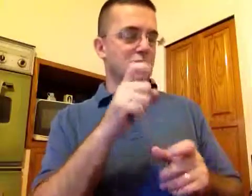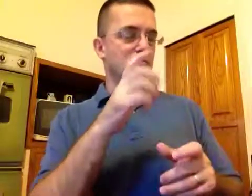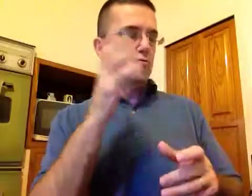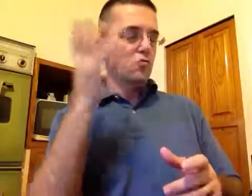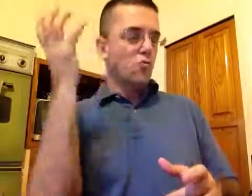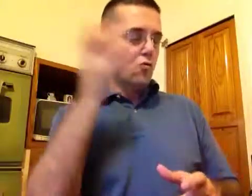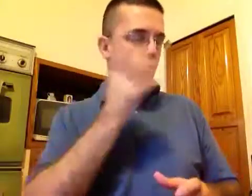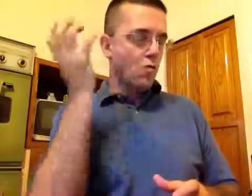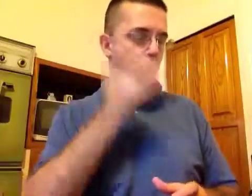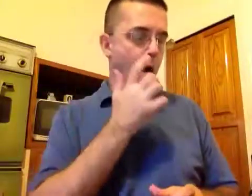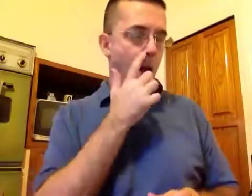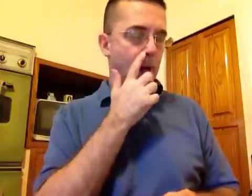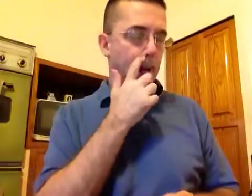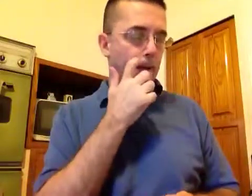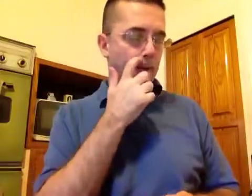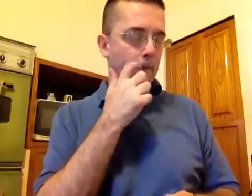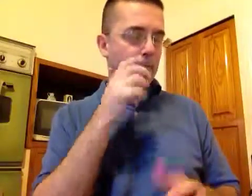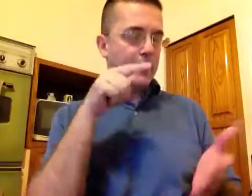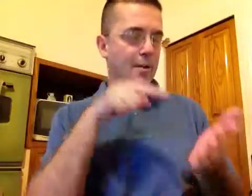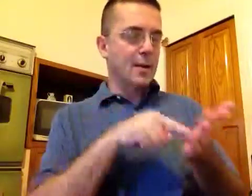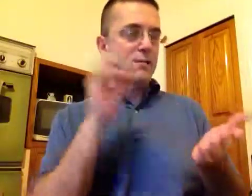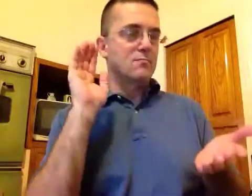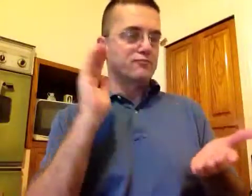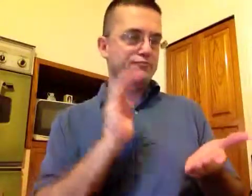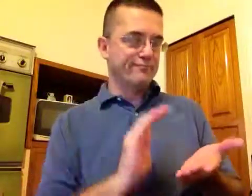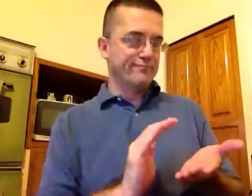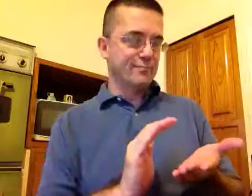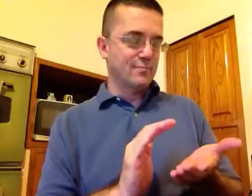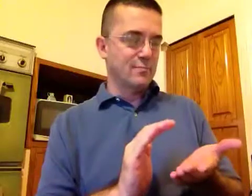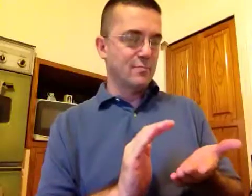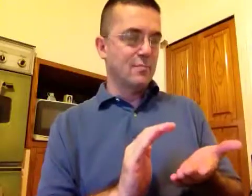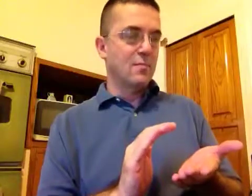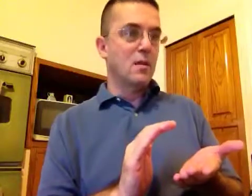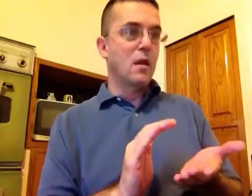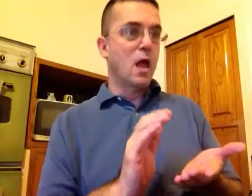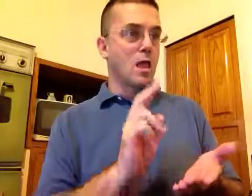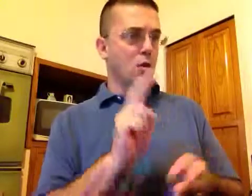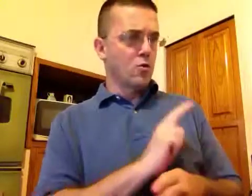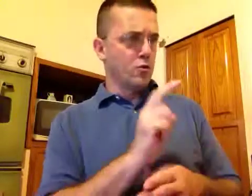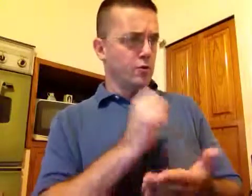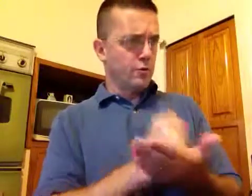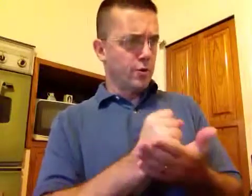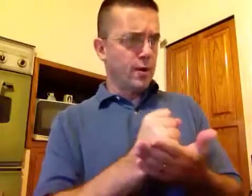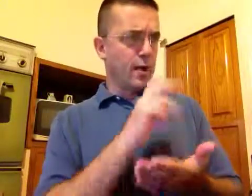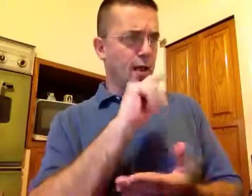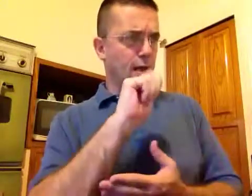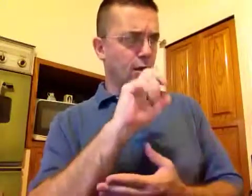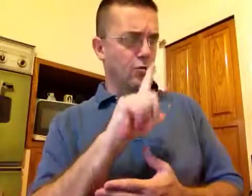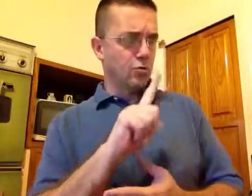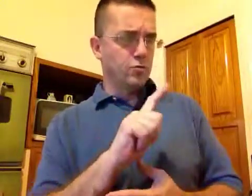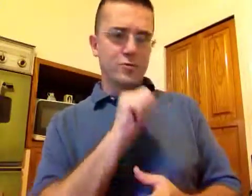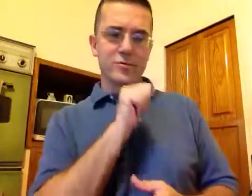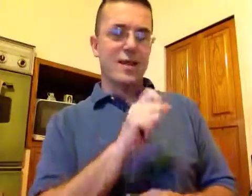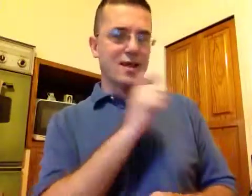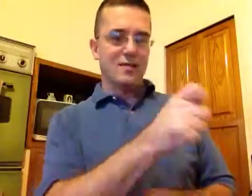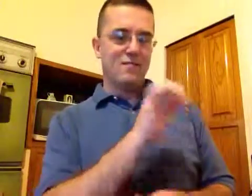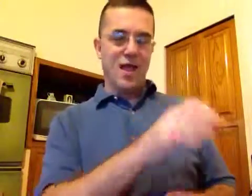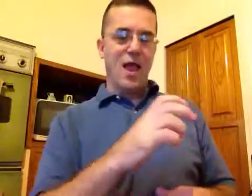fabulous debt reduction to the use of the credit card as a tool, and it really isn't attributable to that. The only